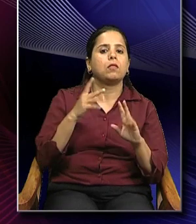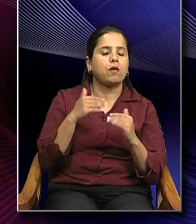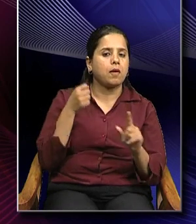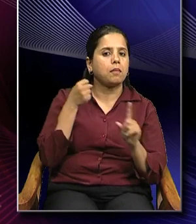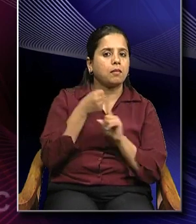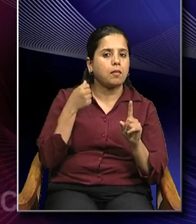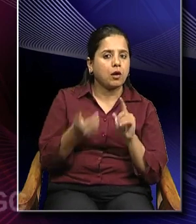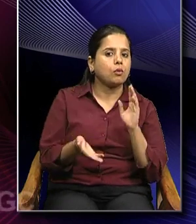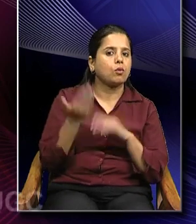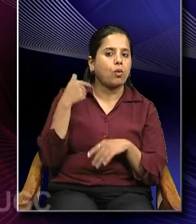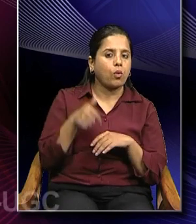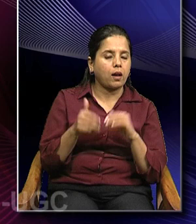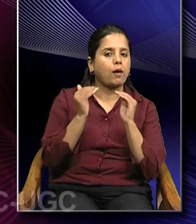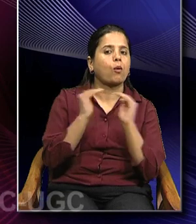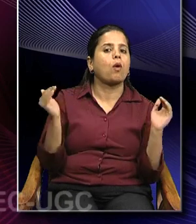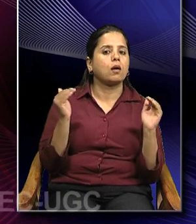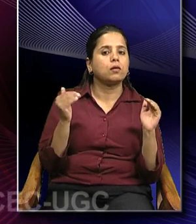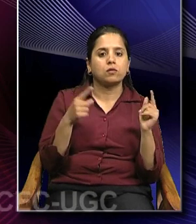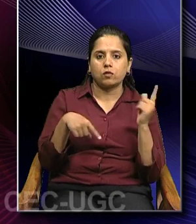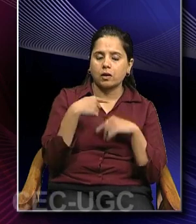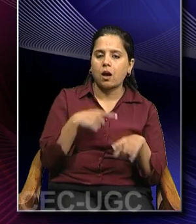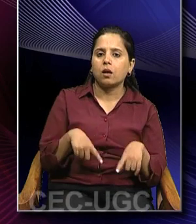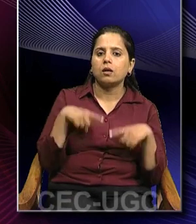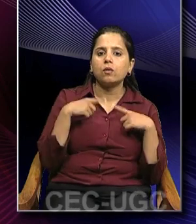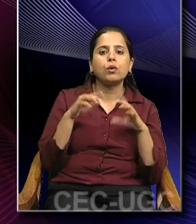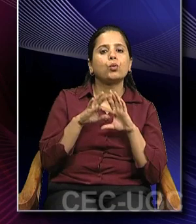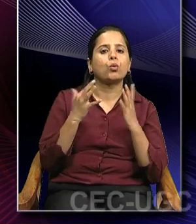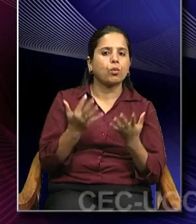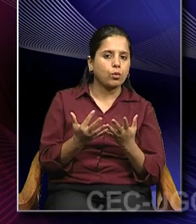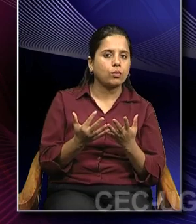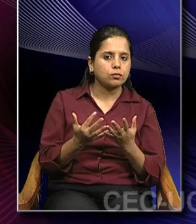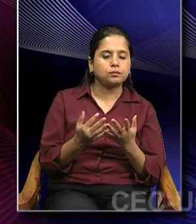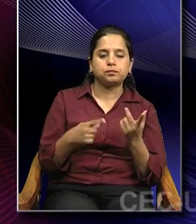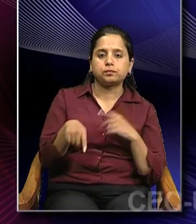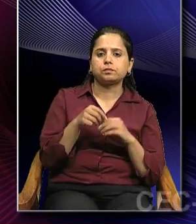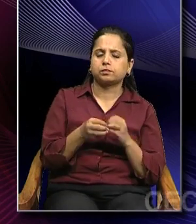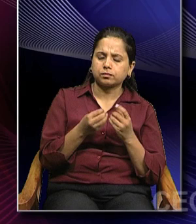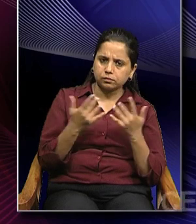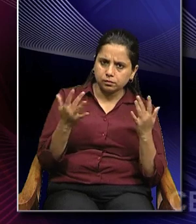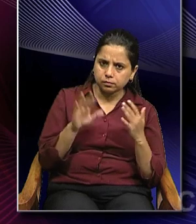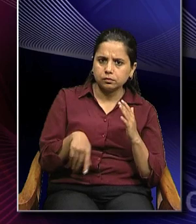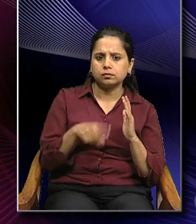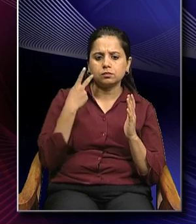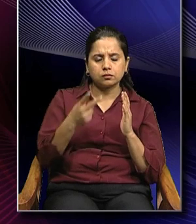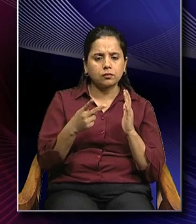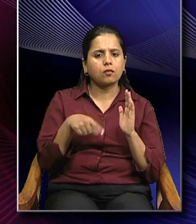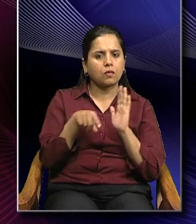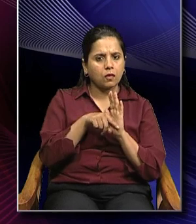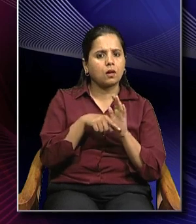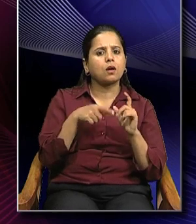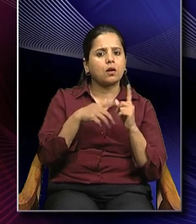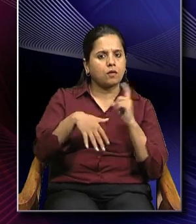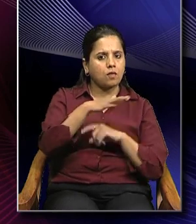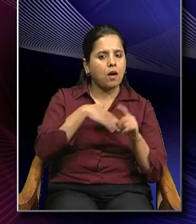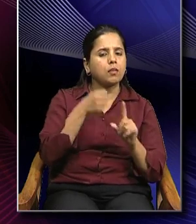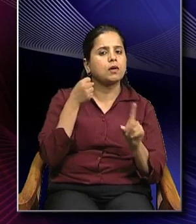and rising inequality as well. So we are living in the world where there is a lot of negative environmental impact, and